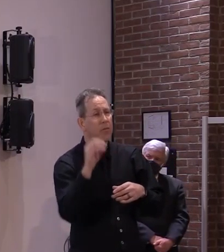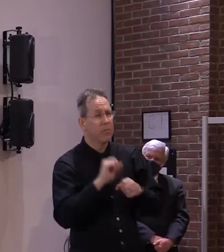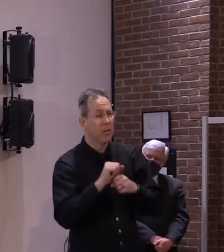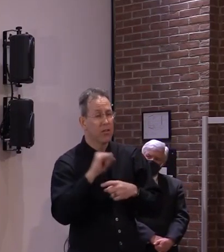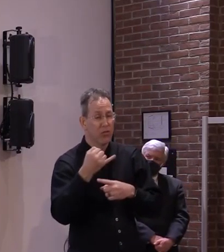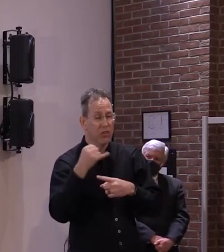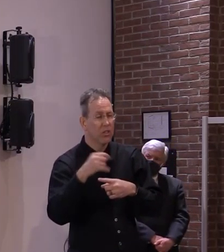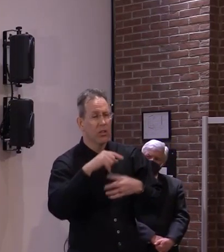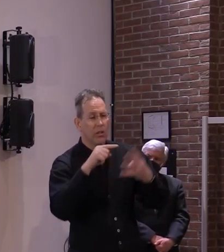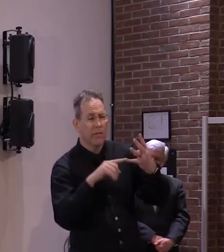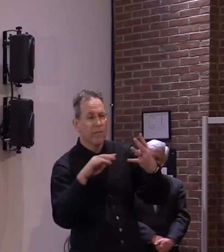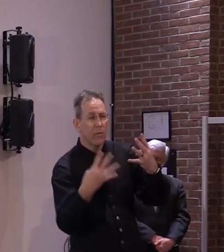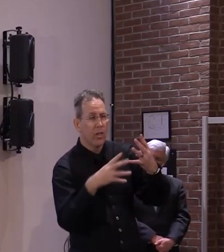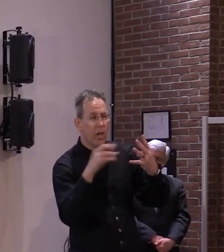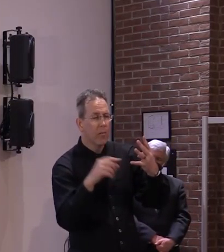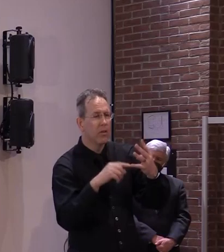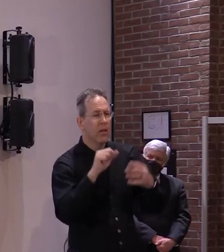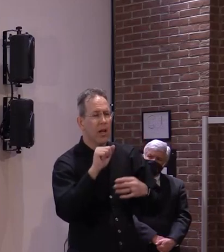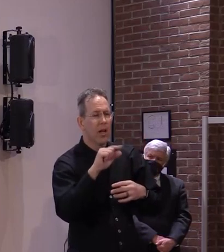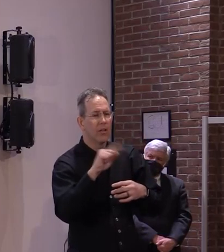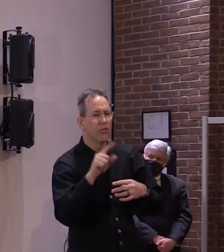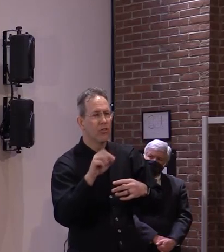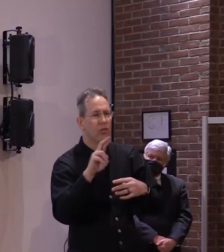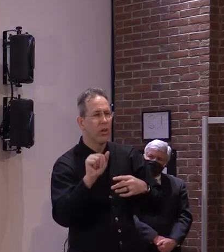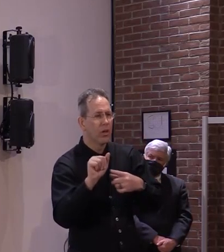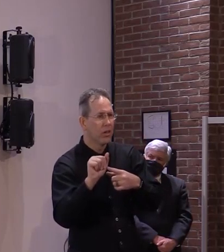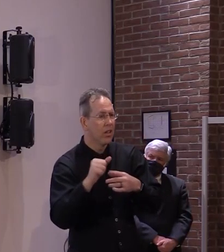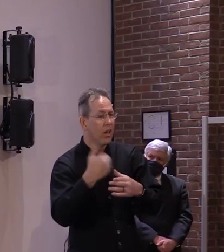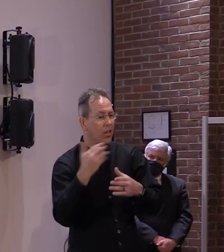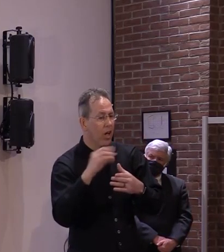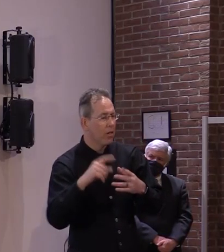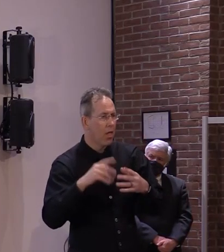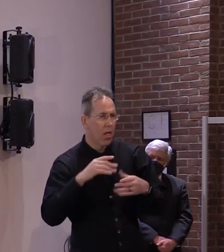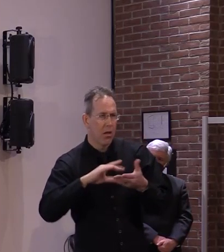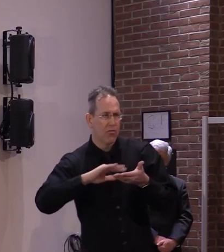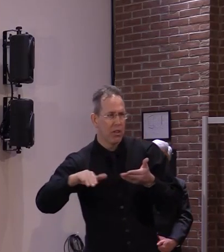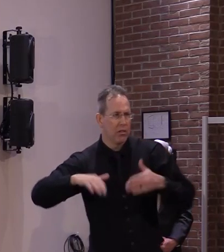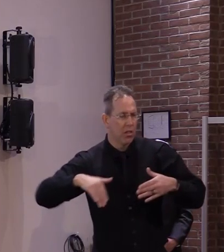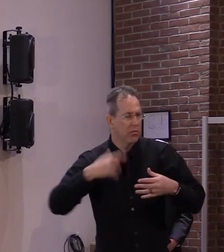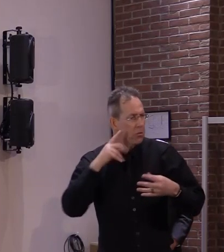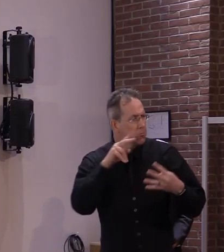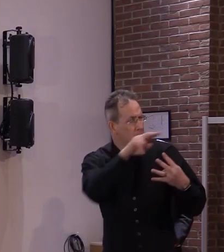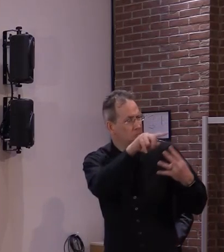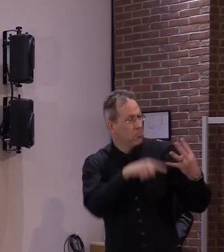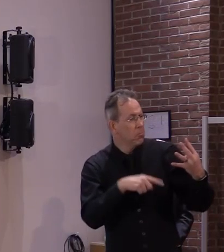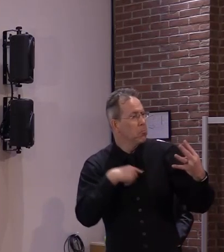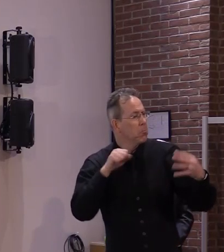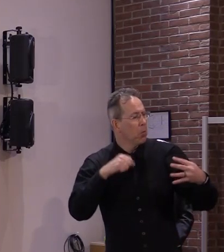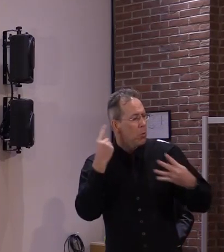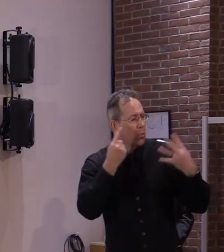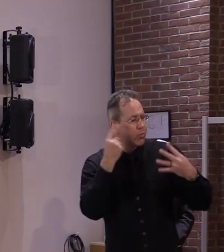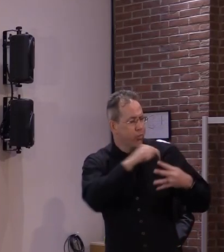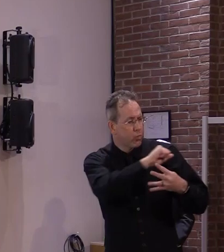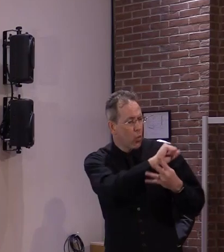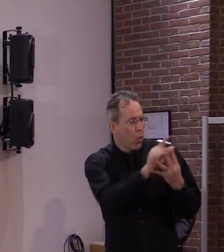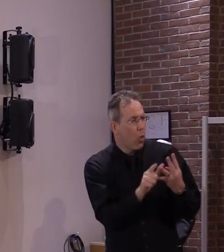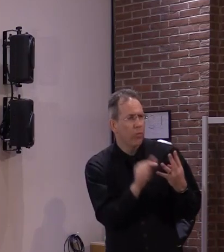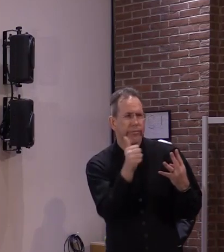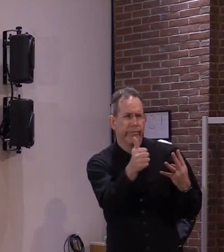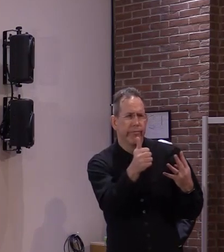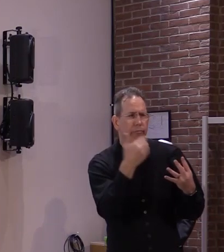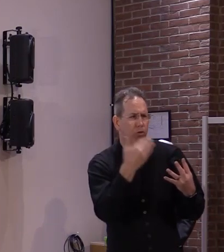at a much higher rate than the 72% for preventing that serious outcome. So again, we're